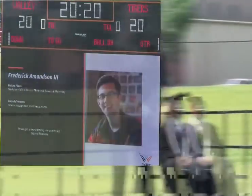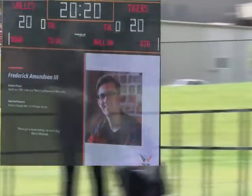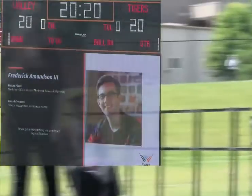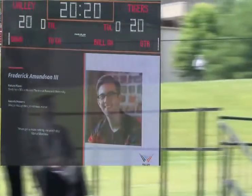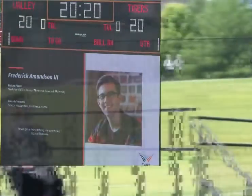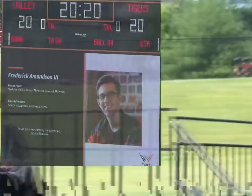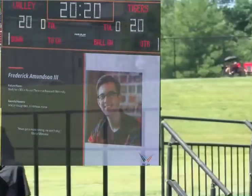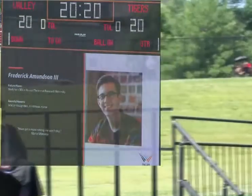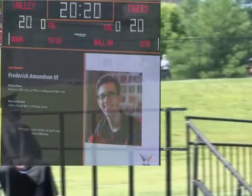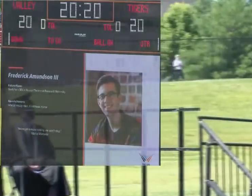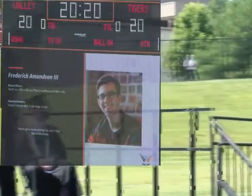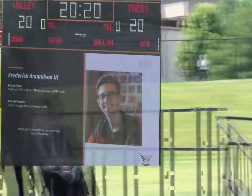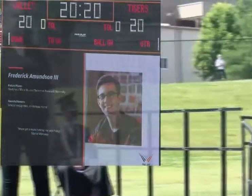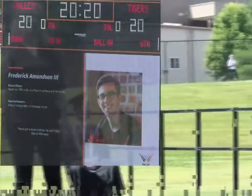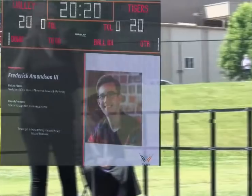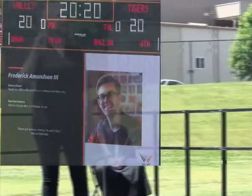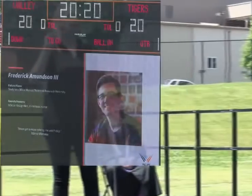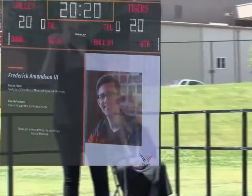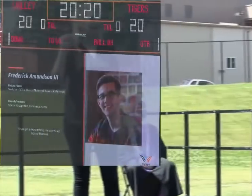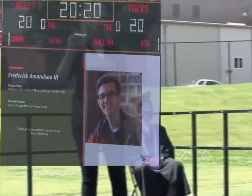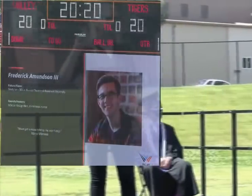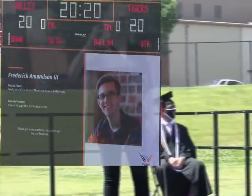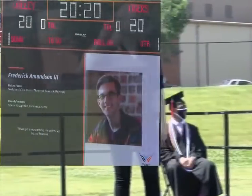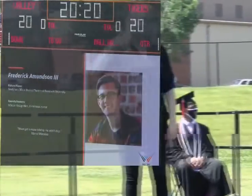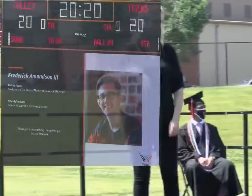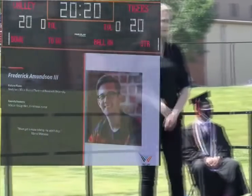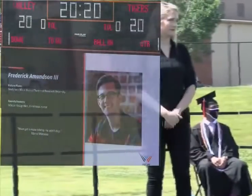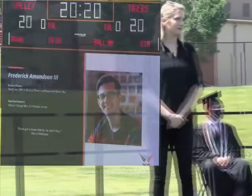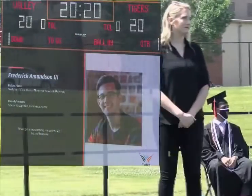Frederick Amundsen III.